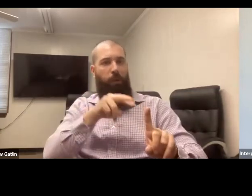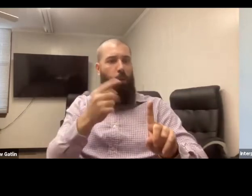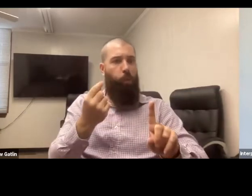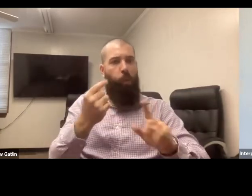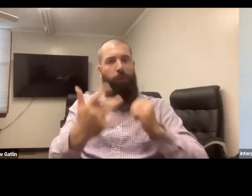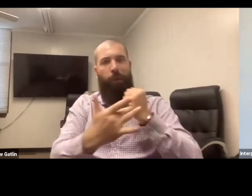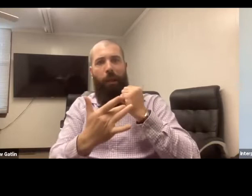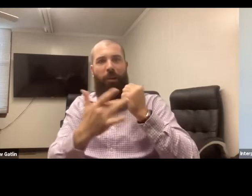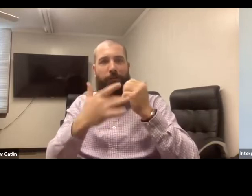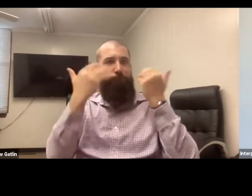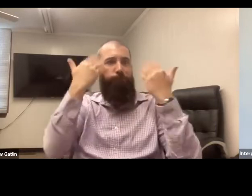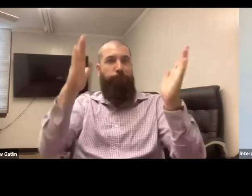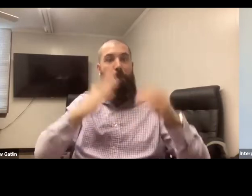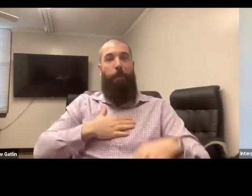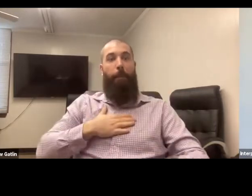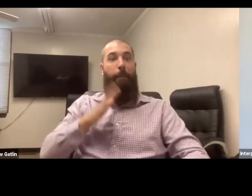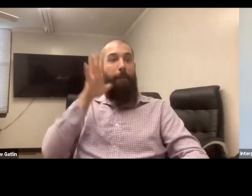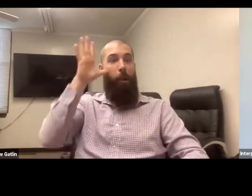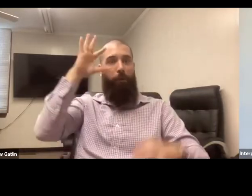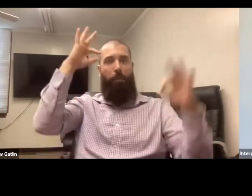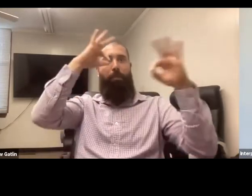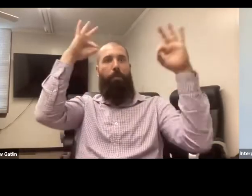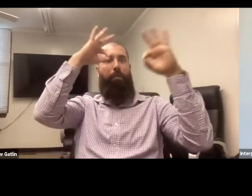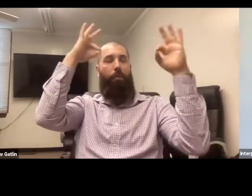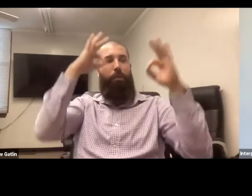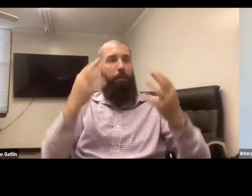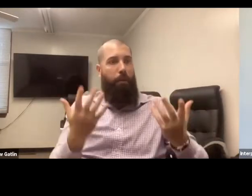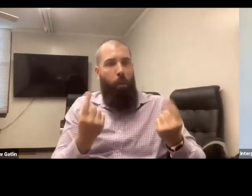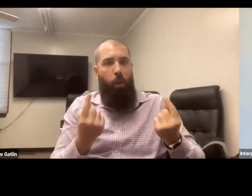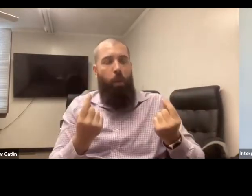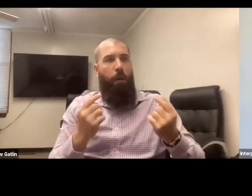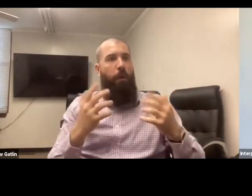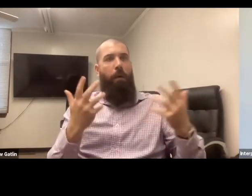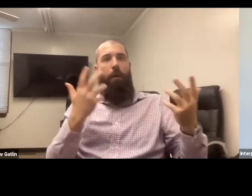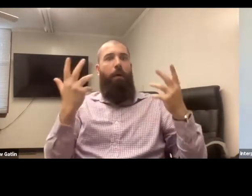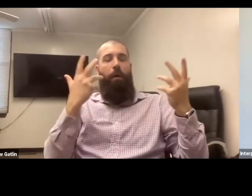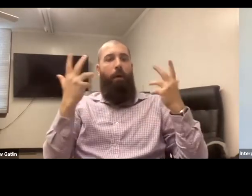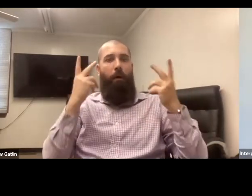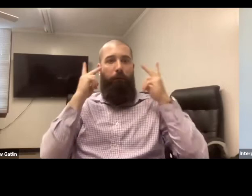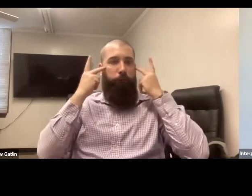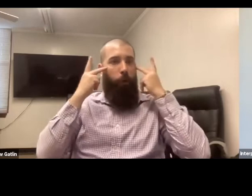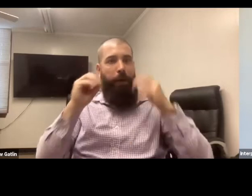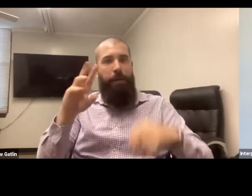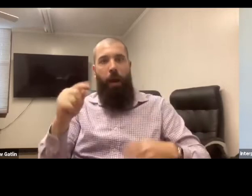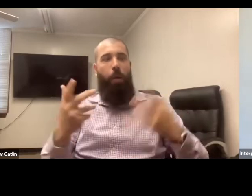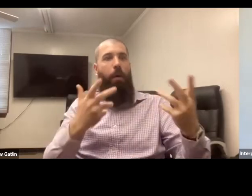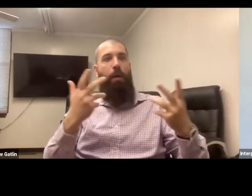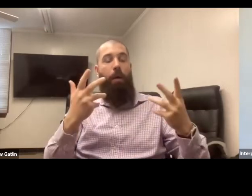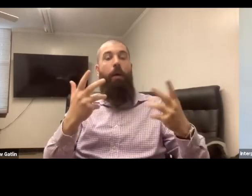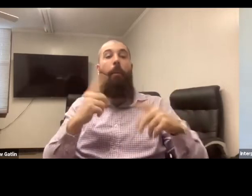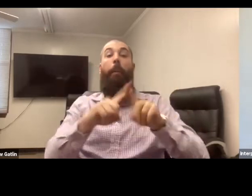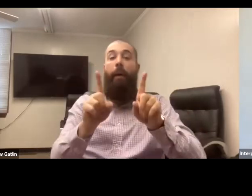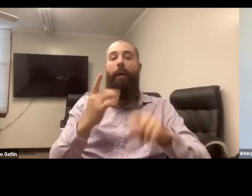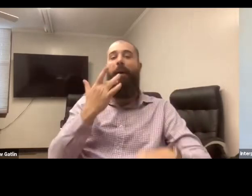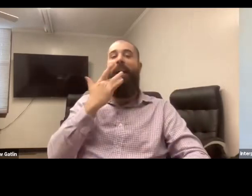And they didn't really know a lot about deafness. You know, there was no technology. My parents were clueless as to what to do. You know,